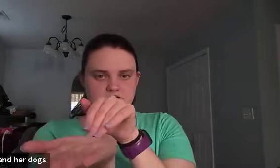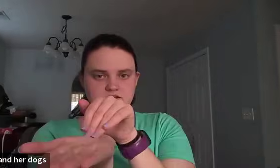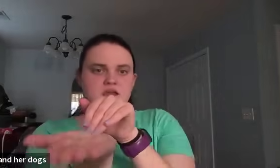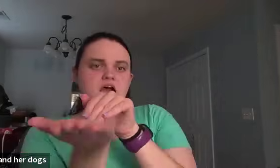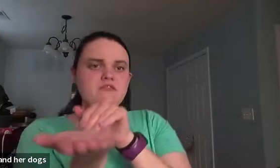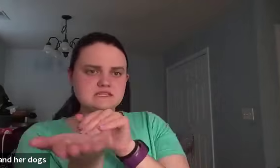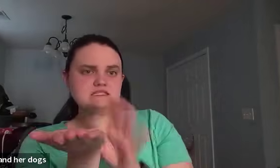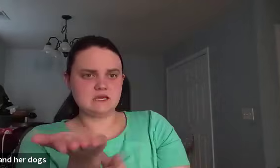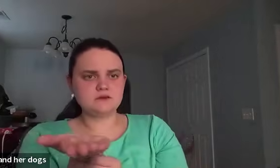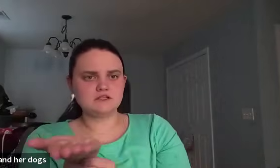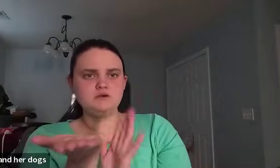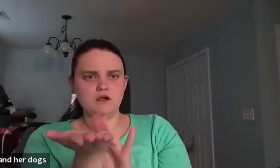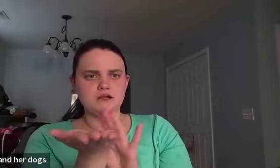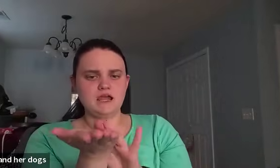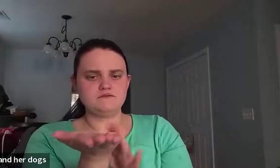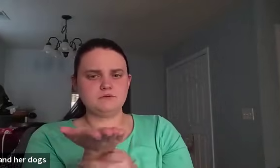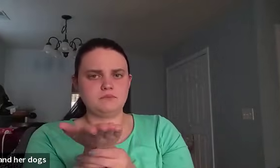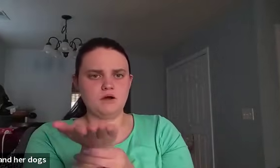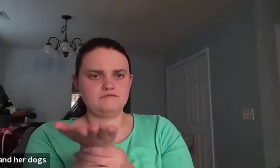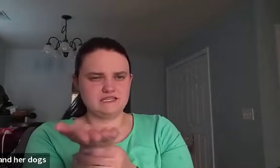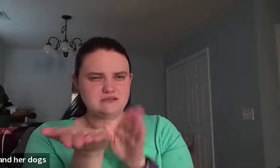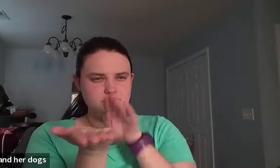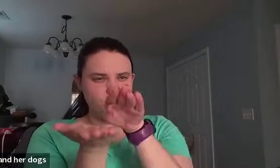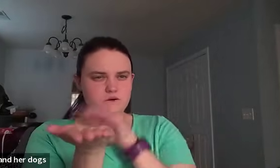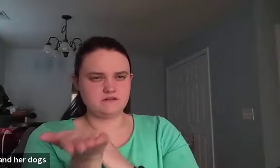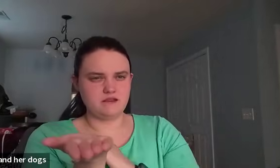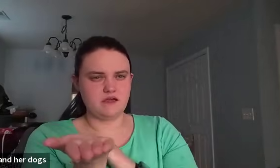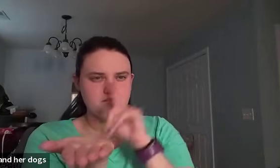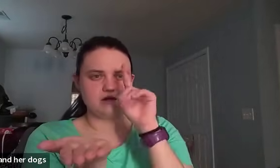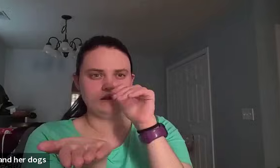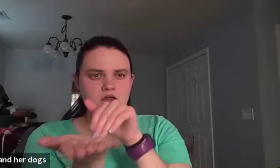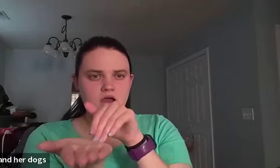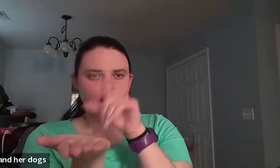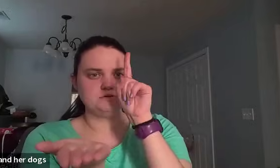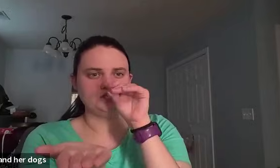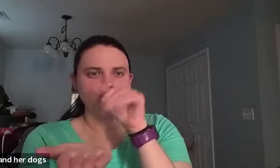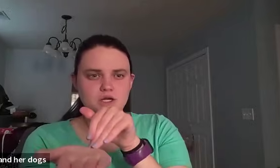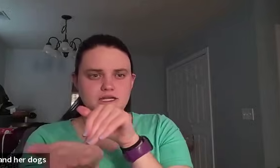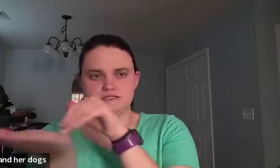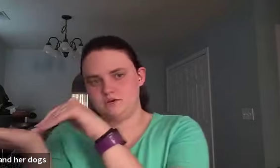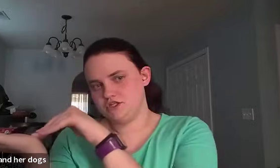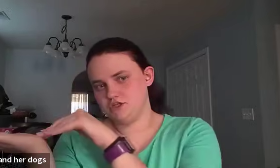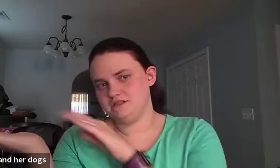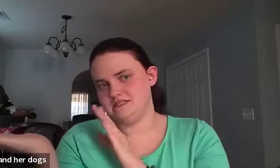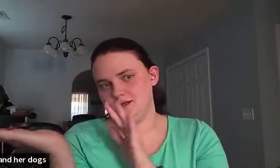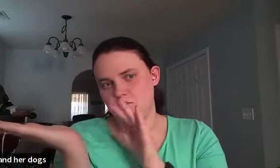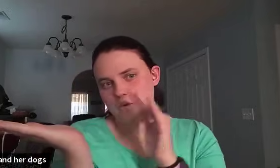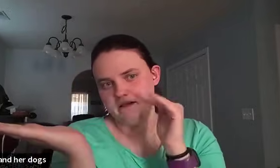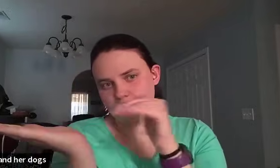1,000. And this is typically you are going to have your palm facing forward, kind of that front. I was just turning it sideways so you can see what it